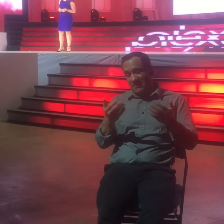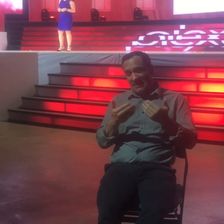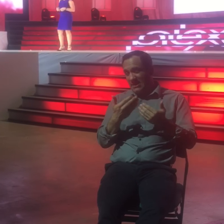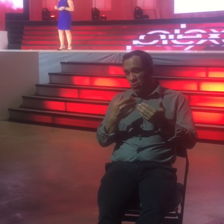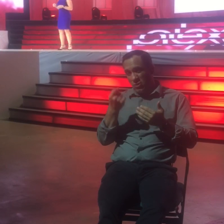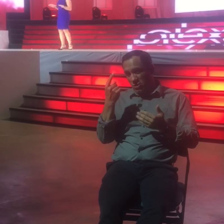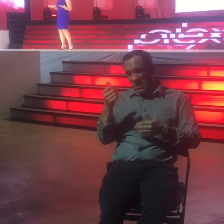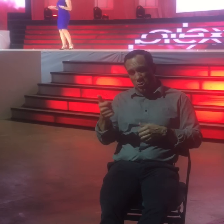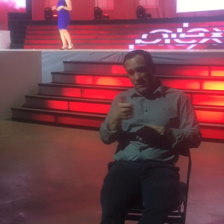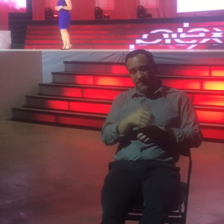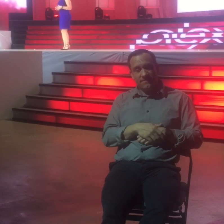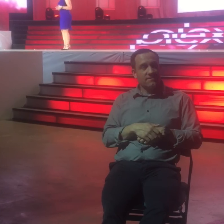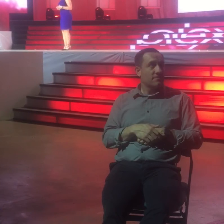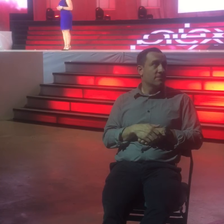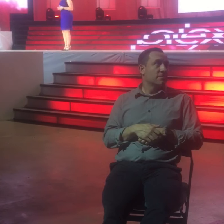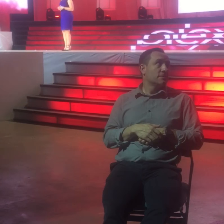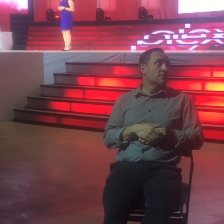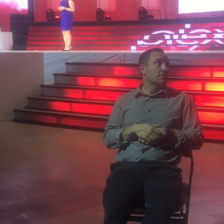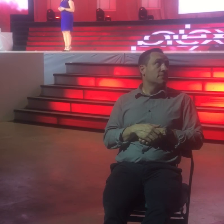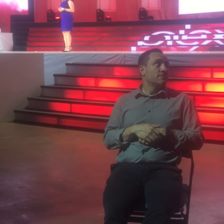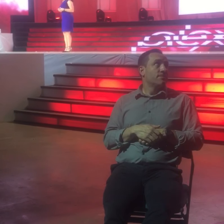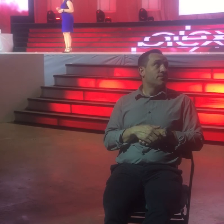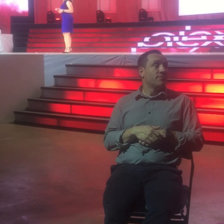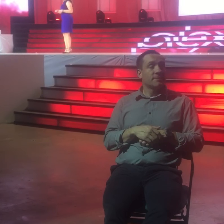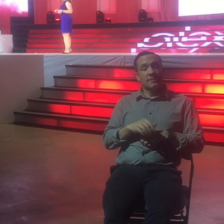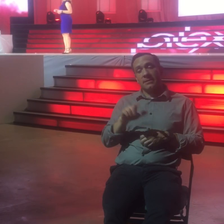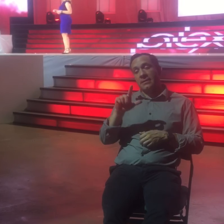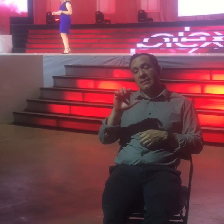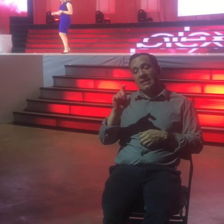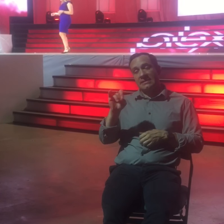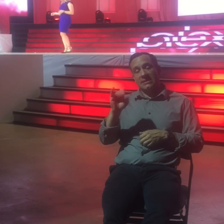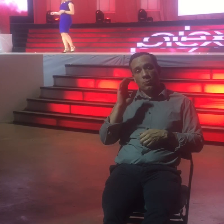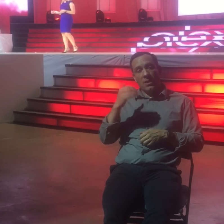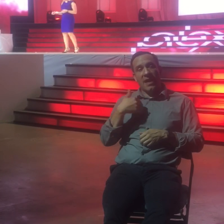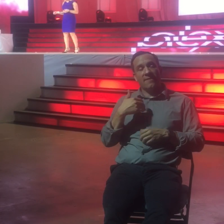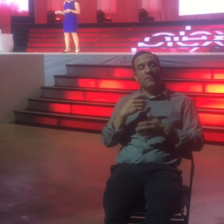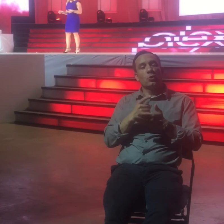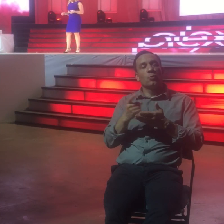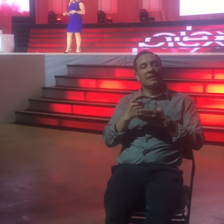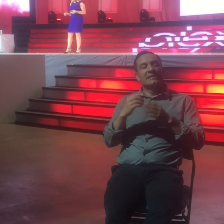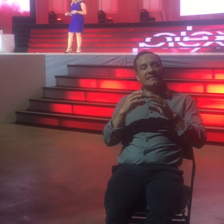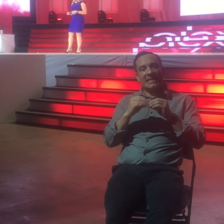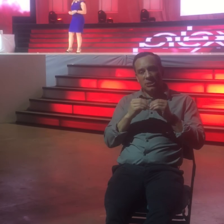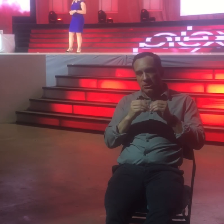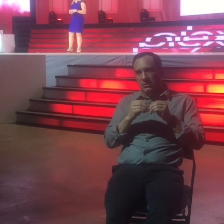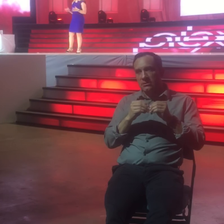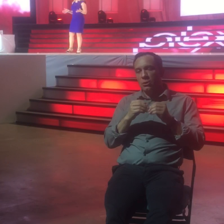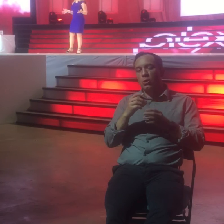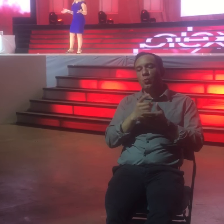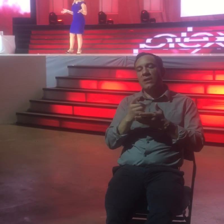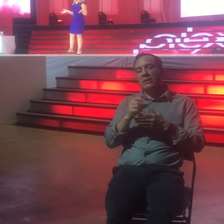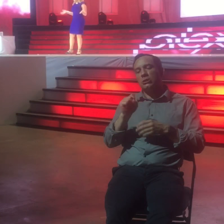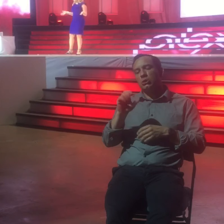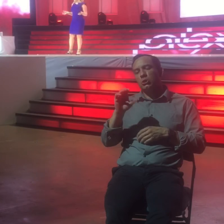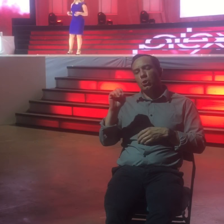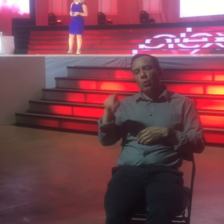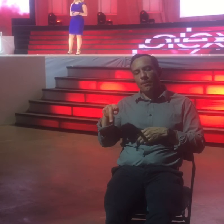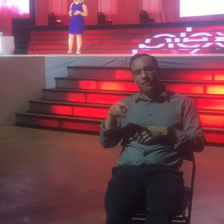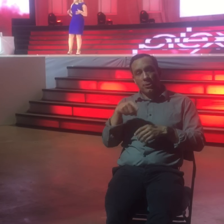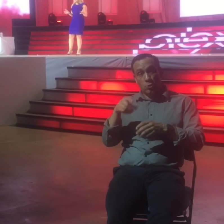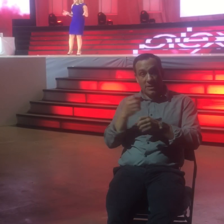self-explanatory. Lastly, LEXI will have her own dedicated section of the weekly scoop that you get on Tuesdays that will be full of your